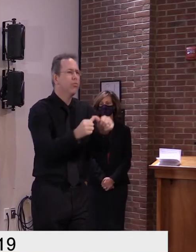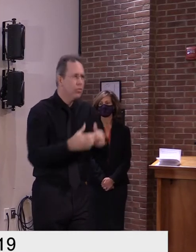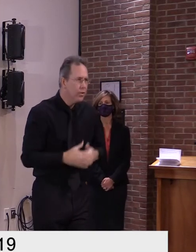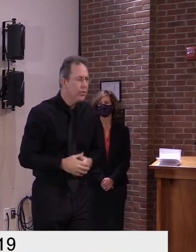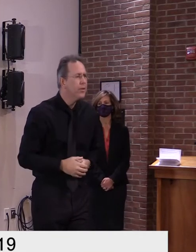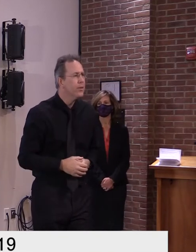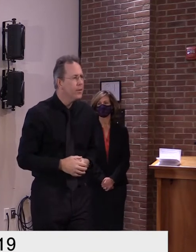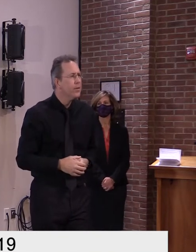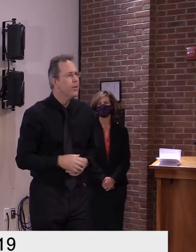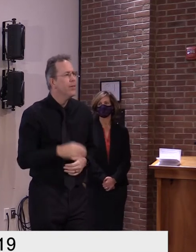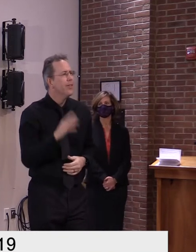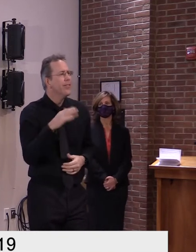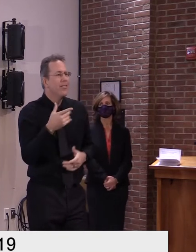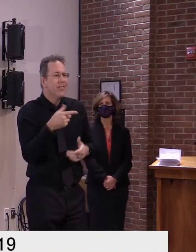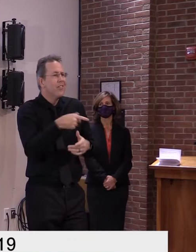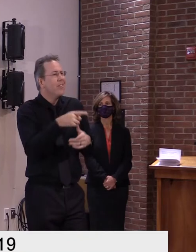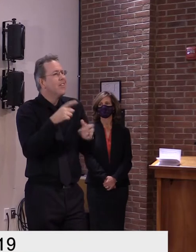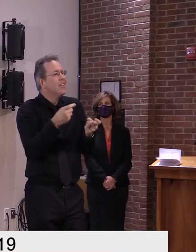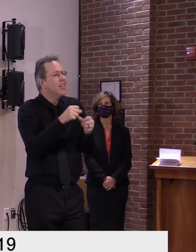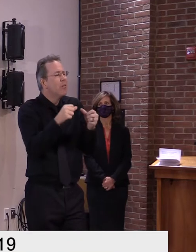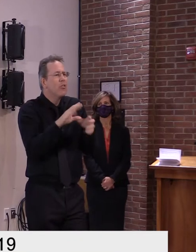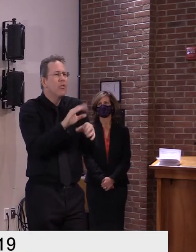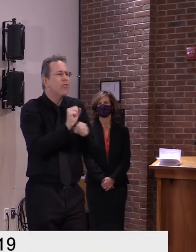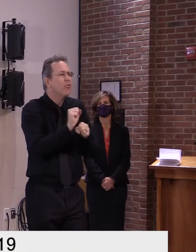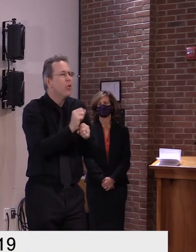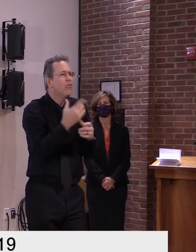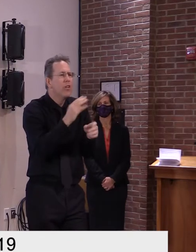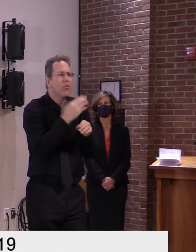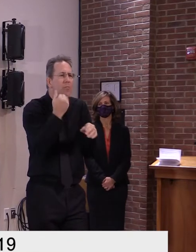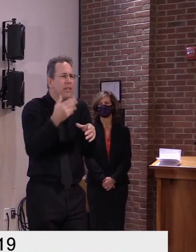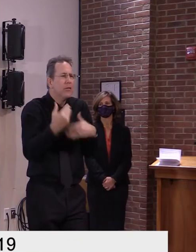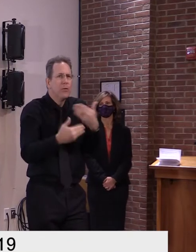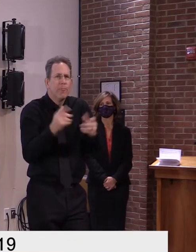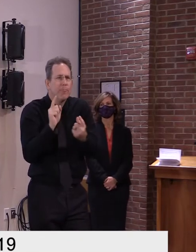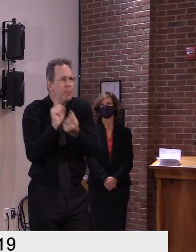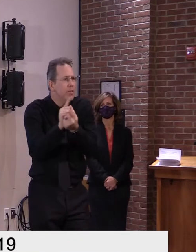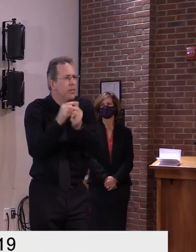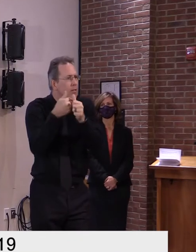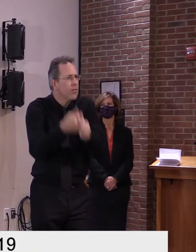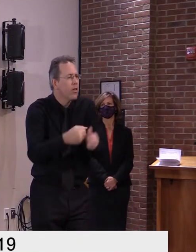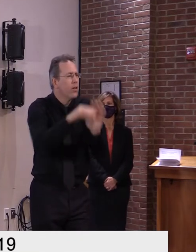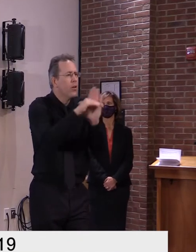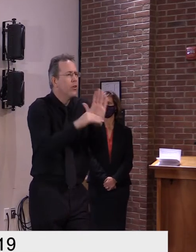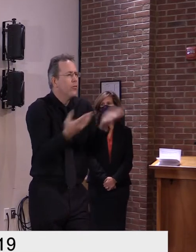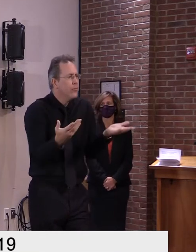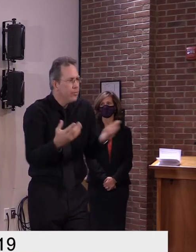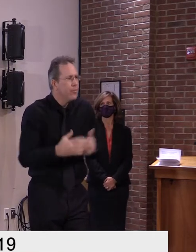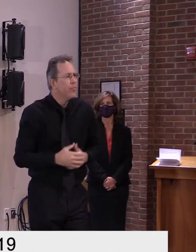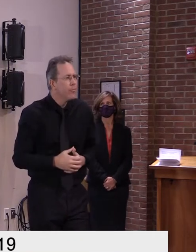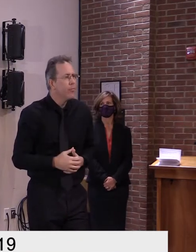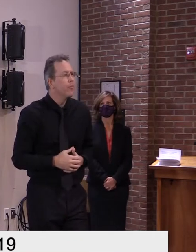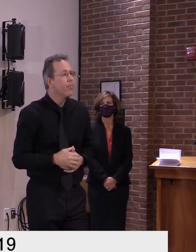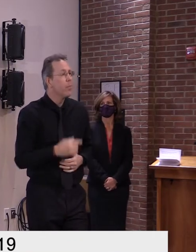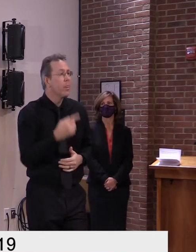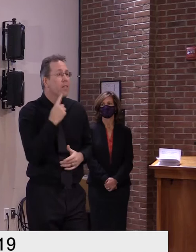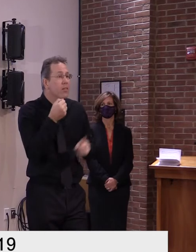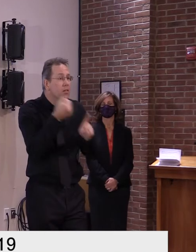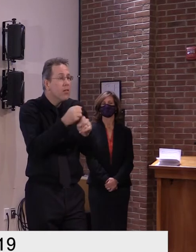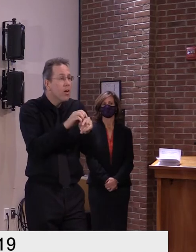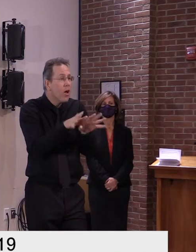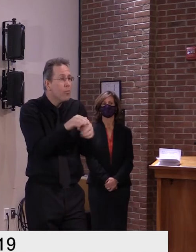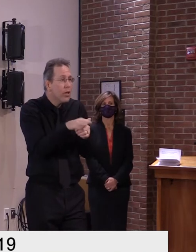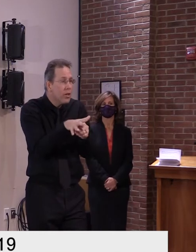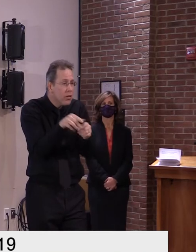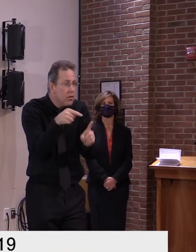I believe, to make sure that everyone's adhering to that. But if we have an outbreak, we will deal with it just like we do any other